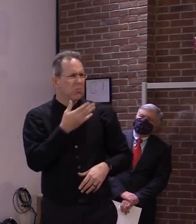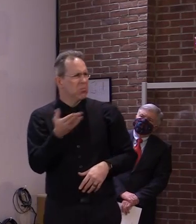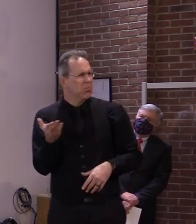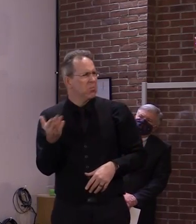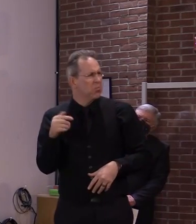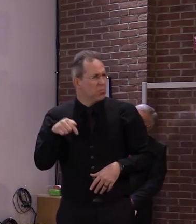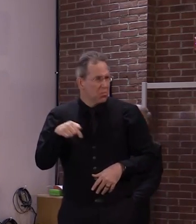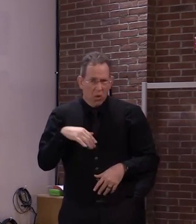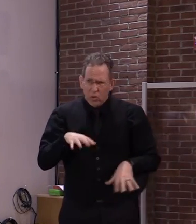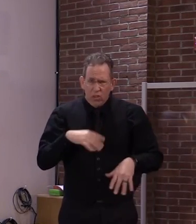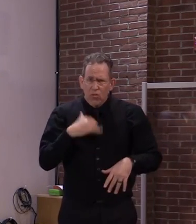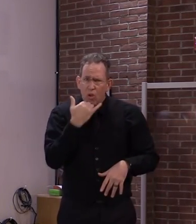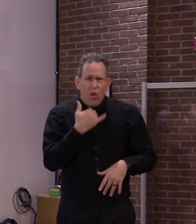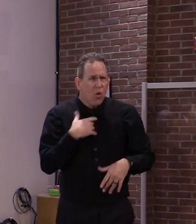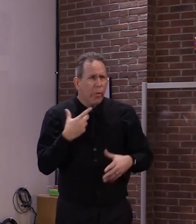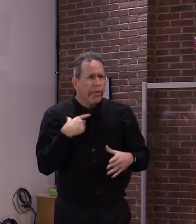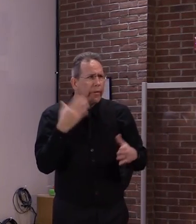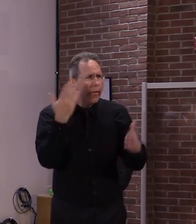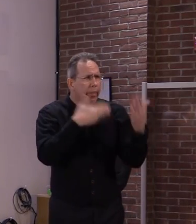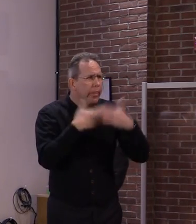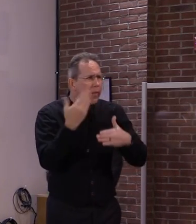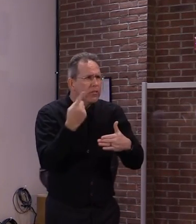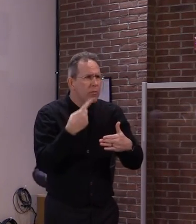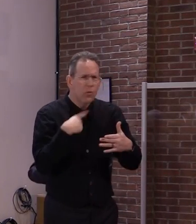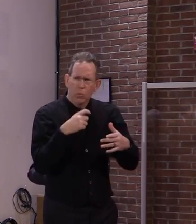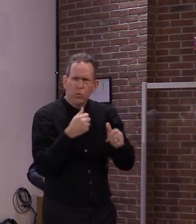that they're doing better than we are?